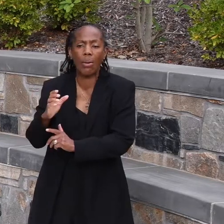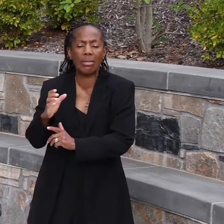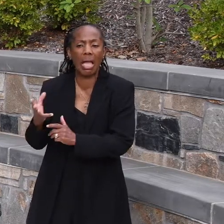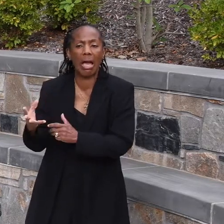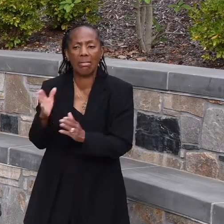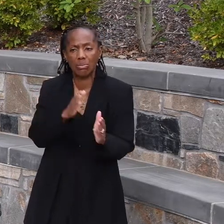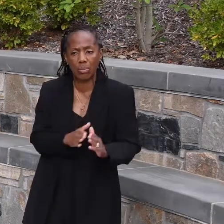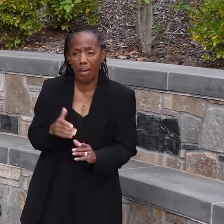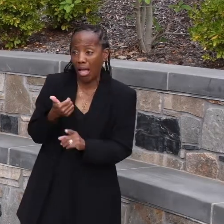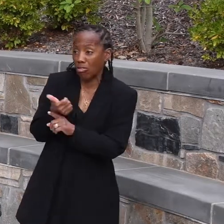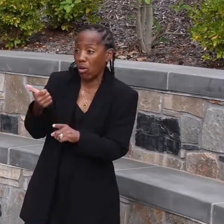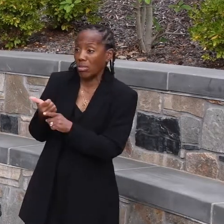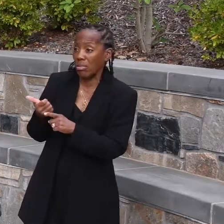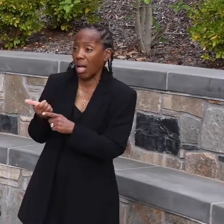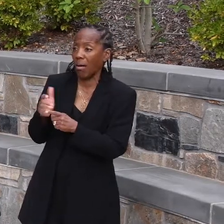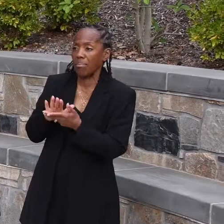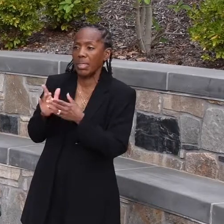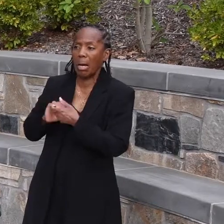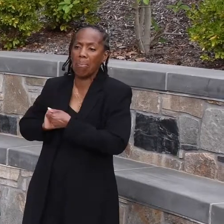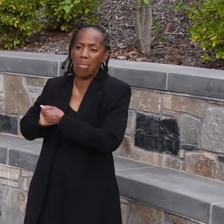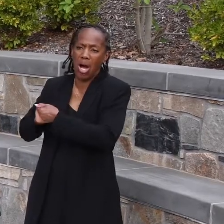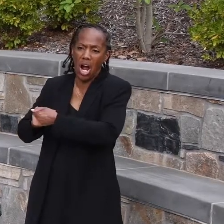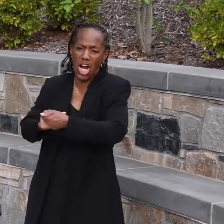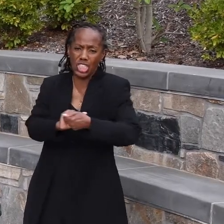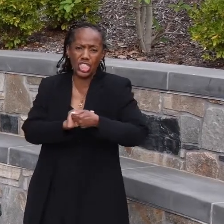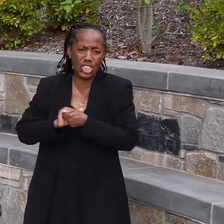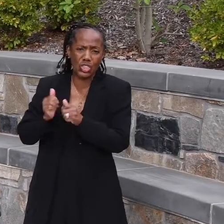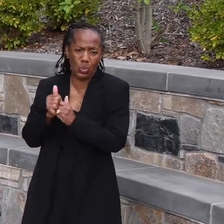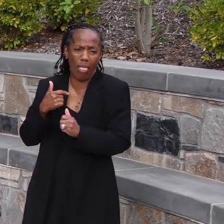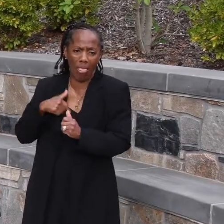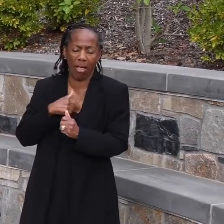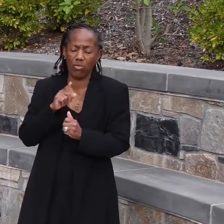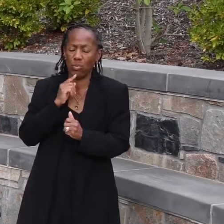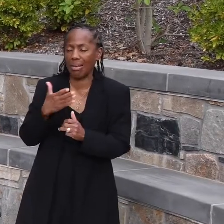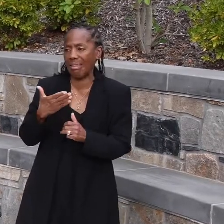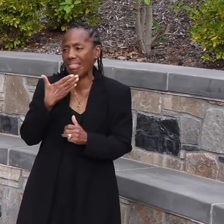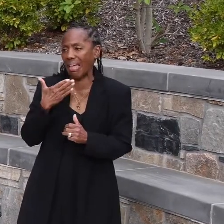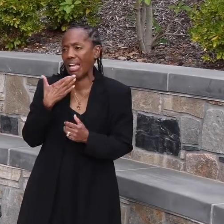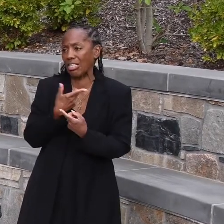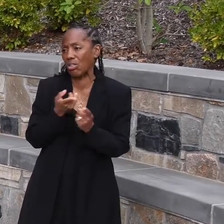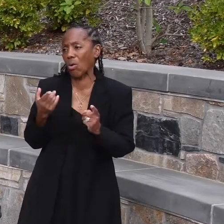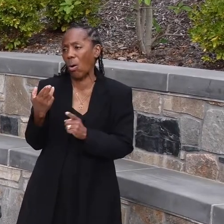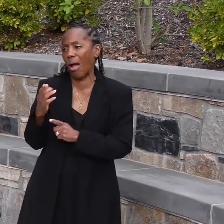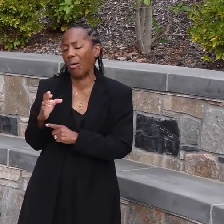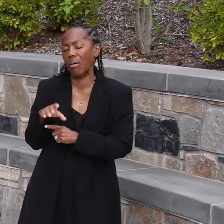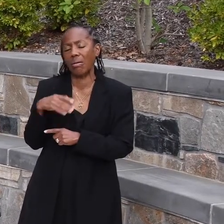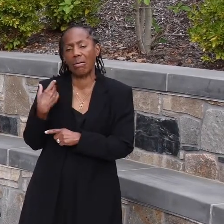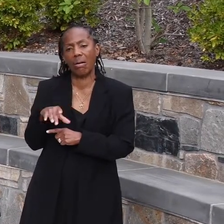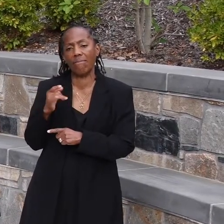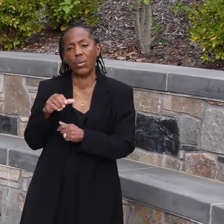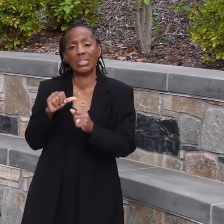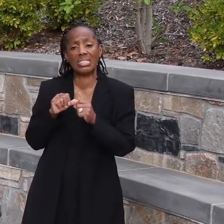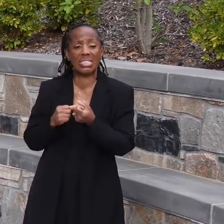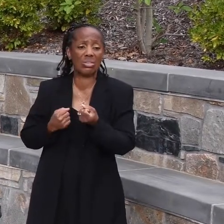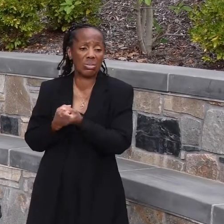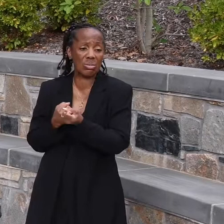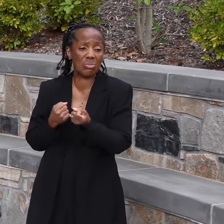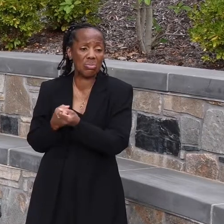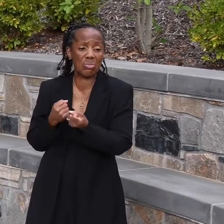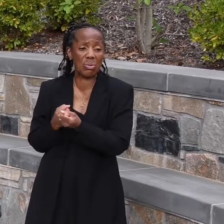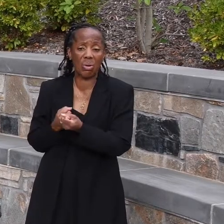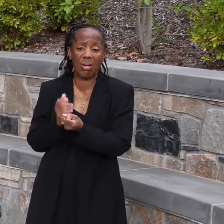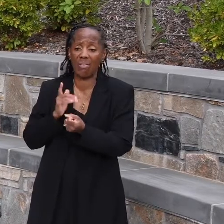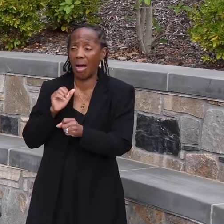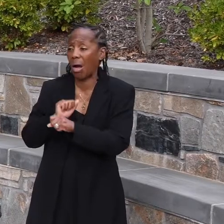journey with the partners who are gathered here. And so we really want to thank the county for the continued support for what we